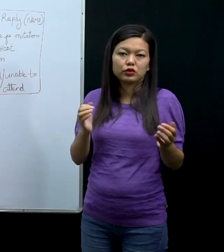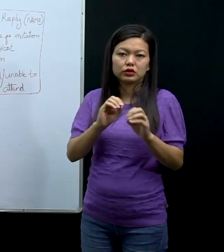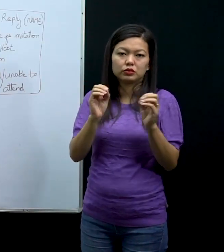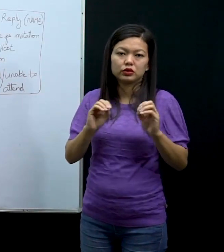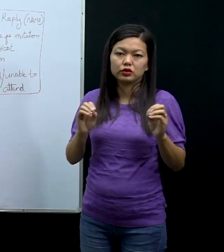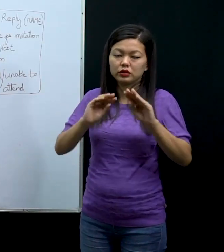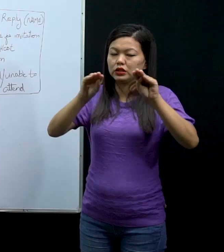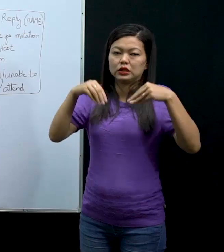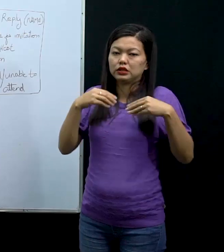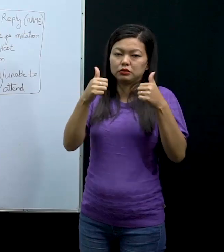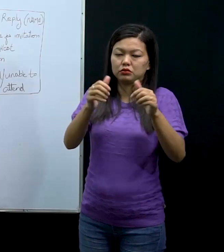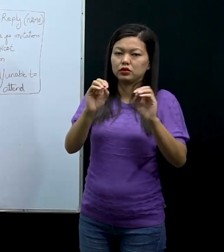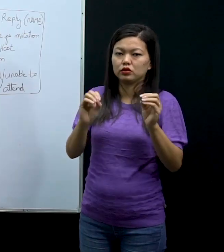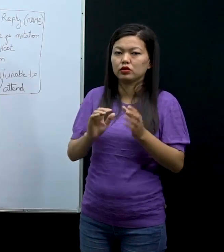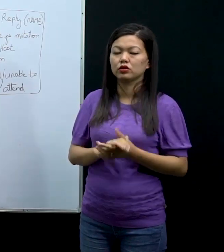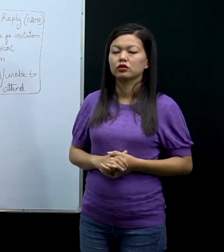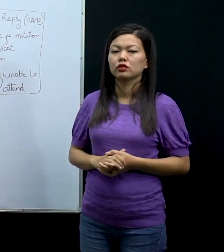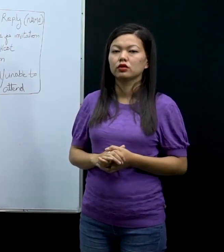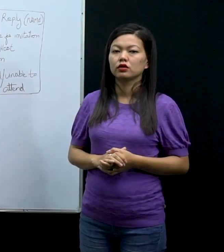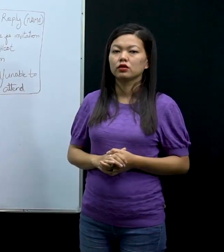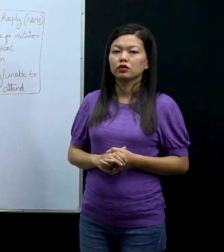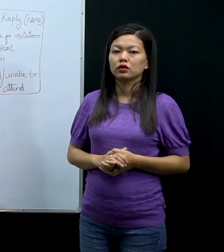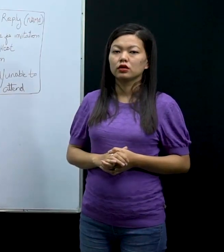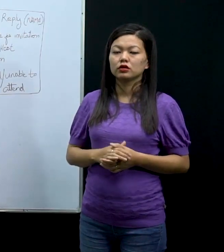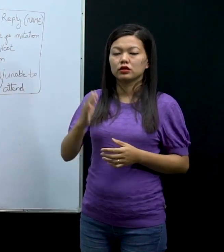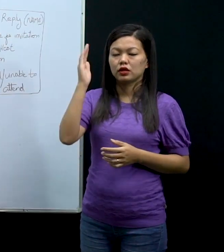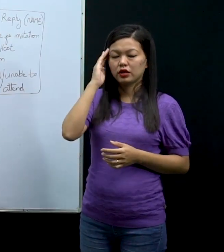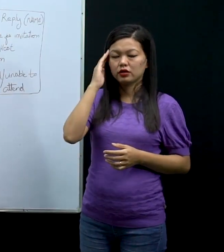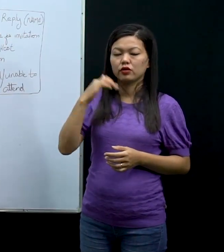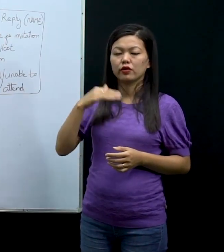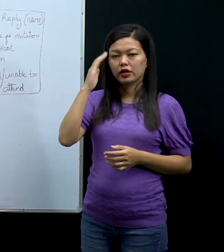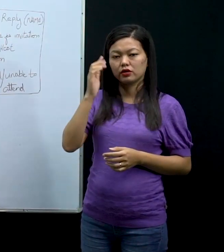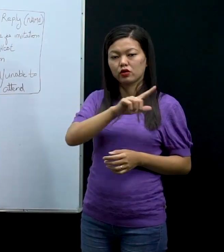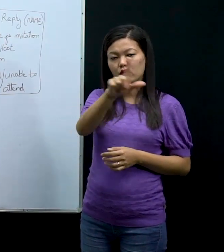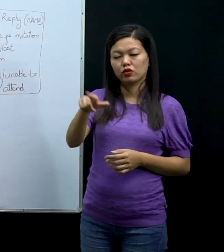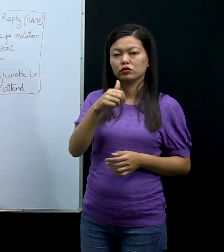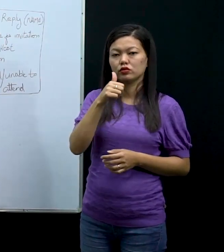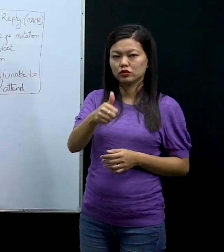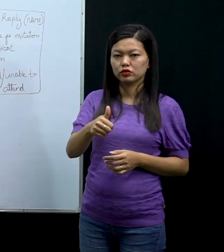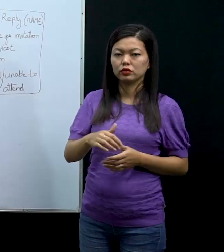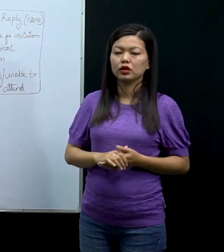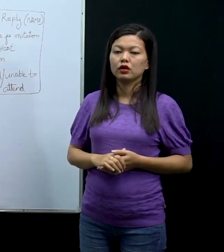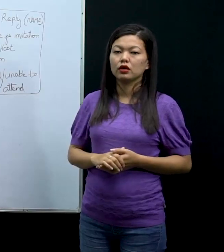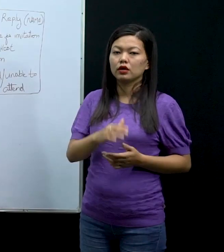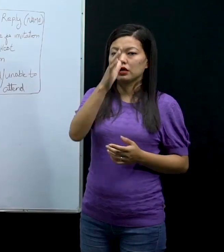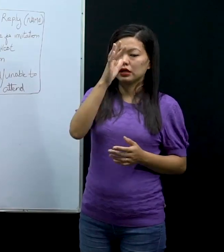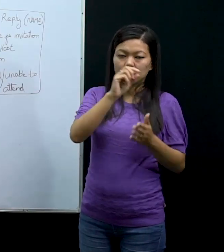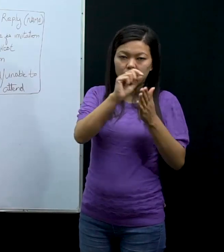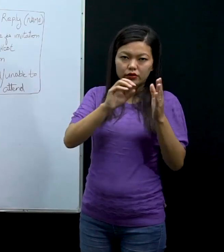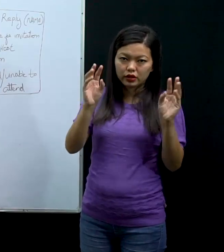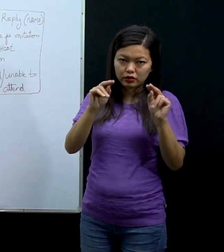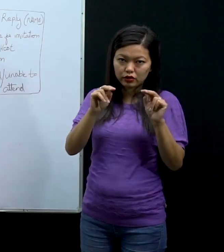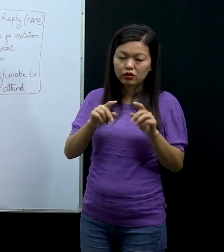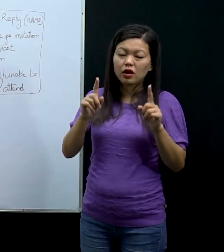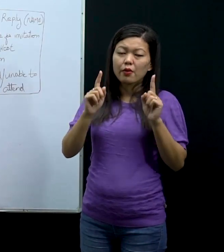will not be acceptable. I know none of you will write that reason, but if there are some reasons that you want to write, but if